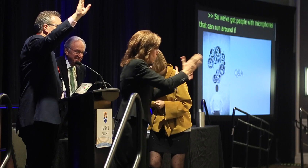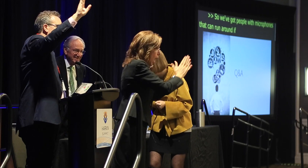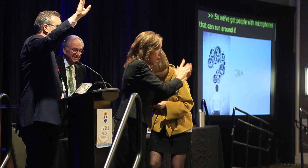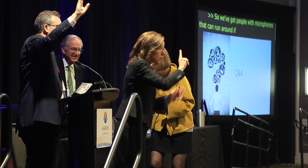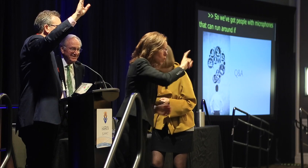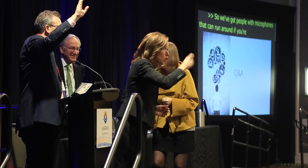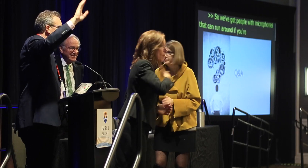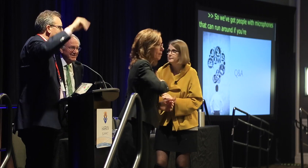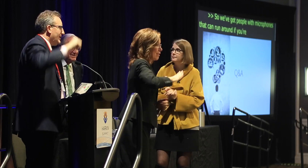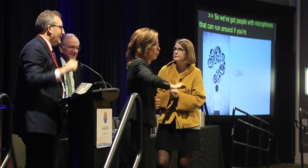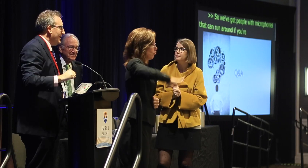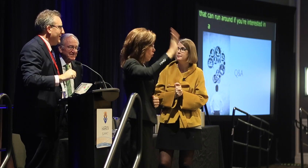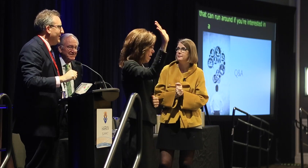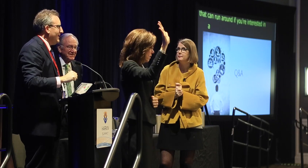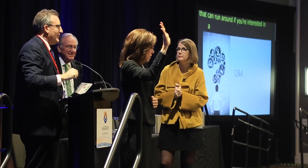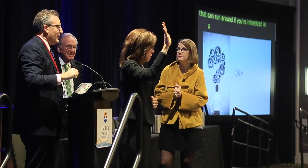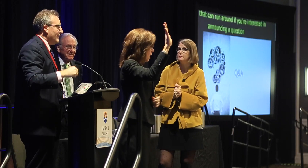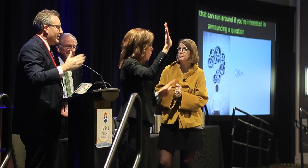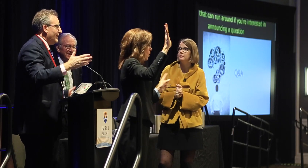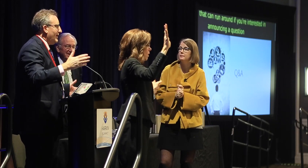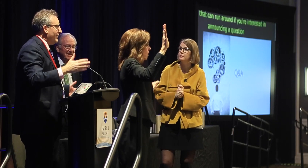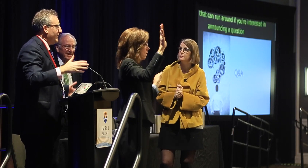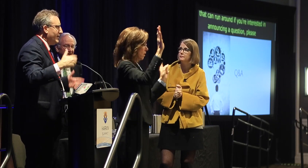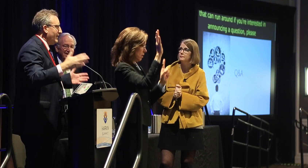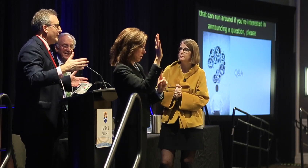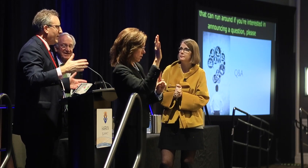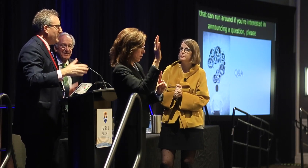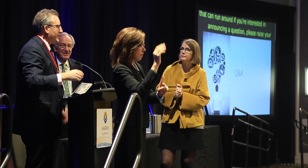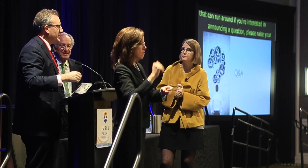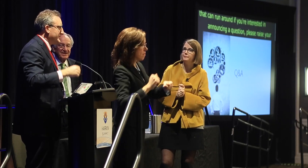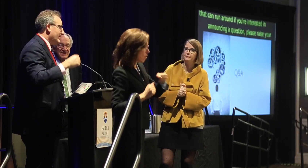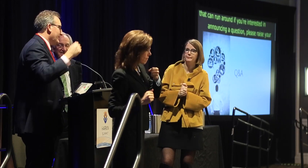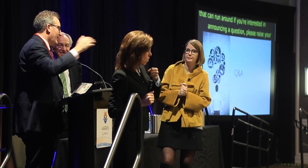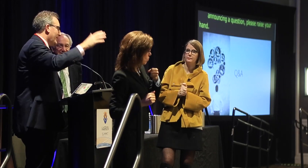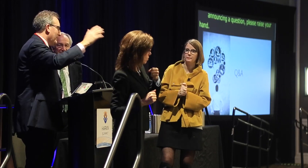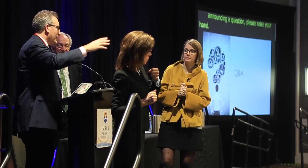question, please raise your hand or in another way make yourself known. And